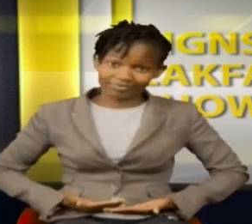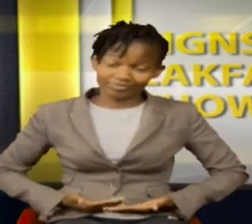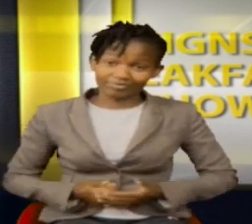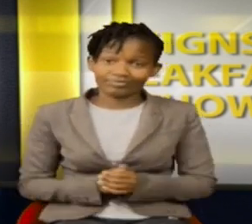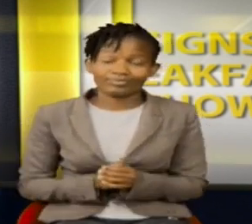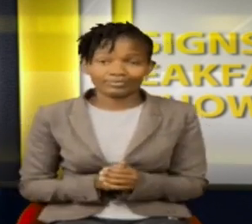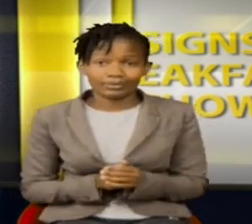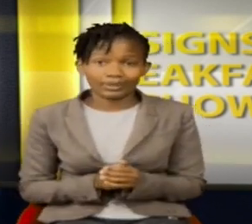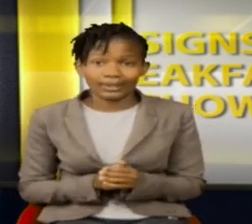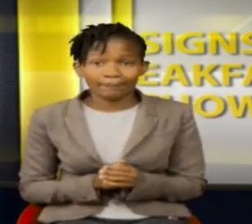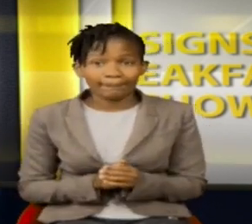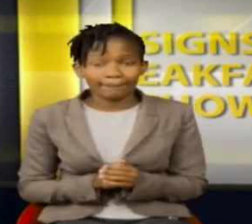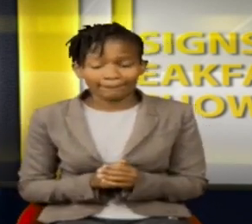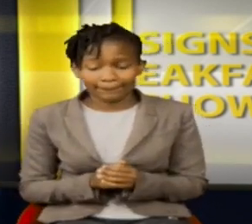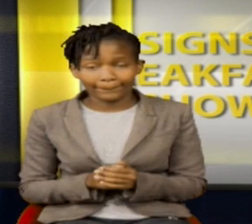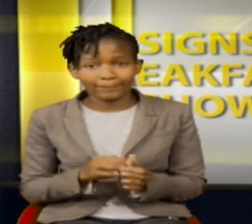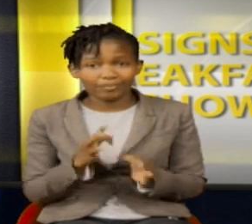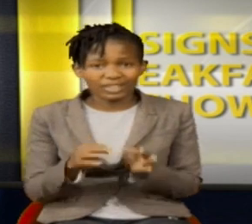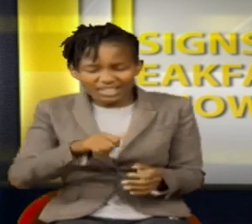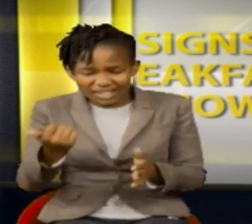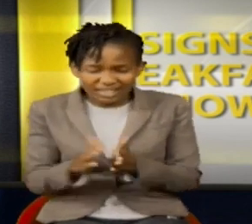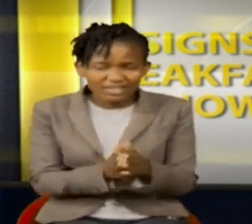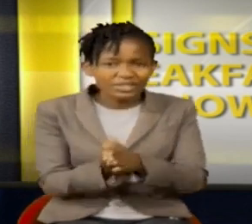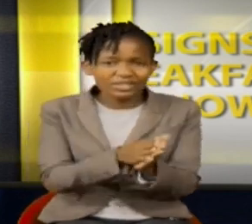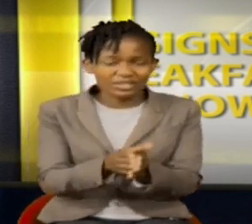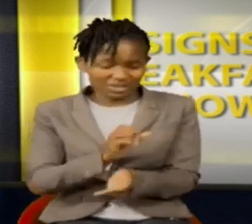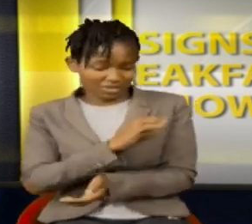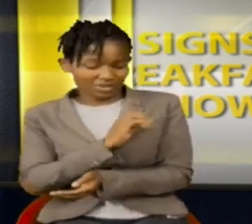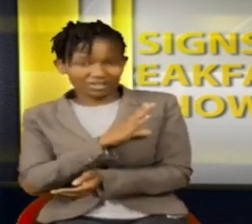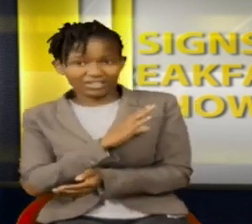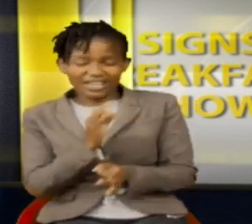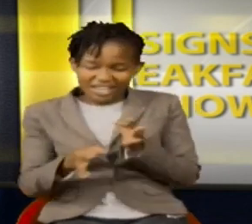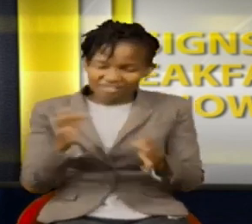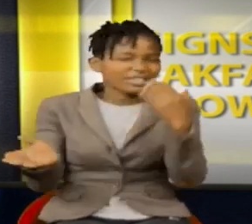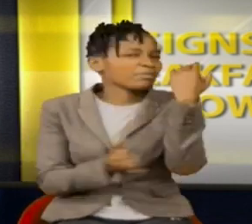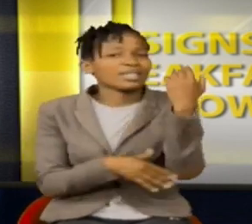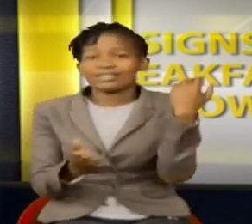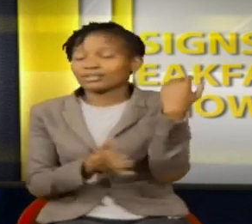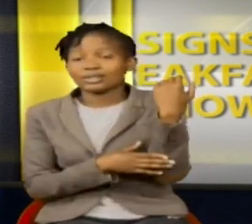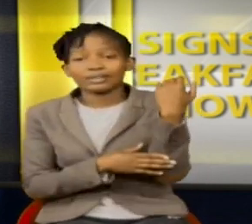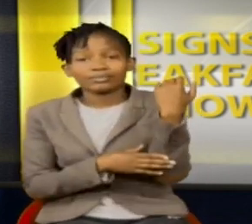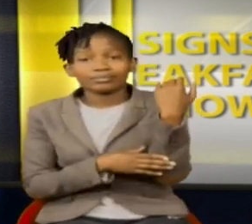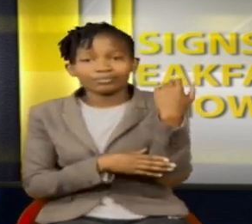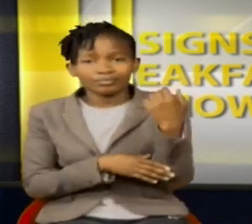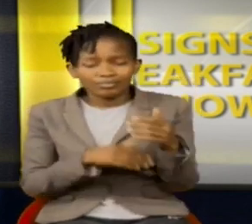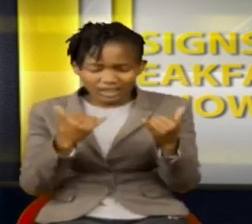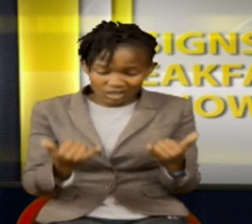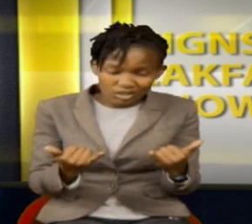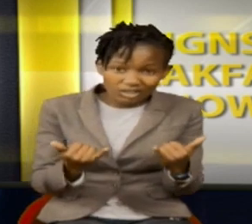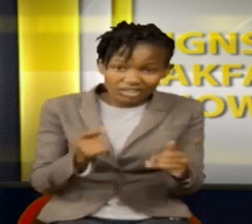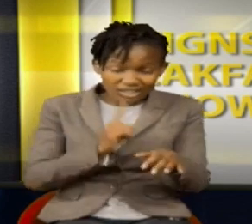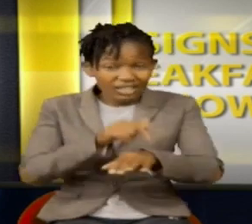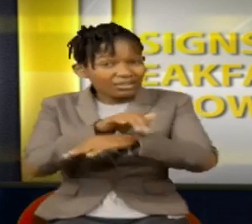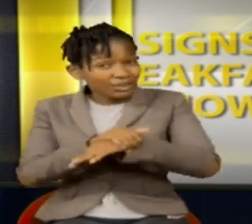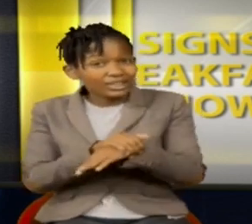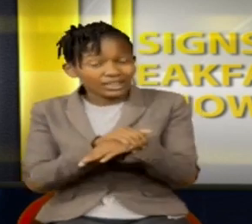Tell us. Bold, you are not going to go. He's STD, you are so sema, come and buy a bah! Yes. Now, when you get the STD,